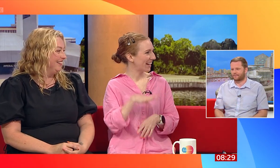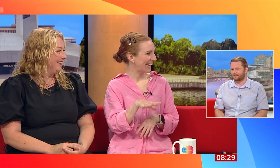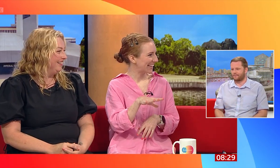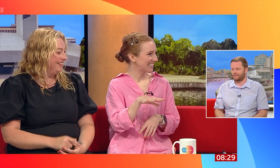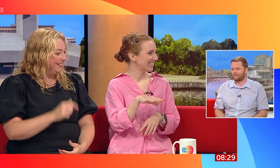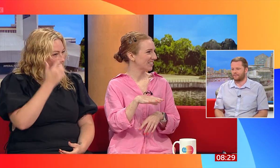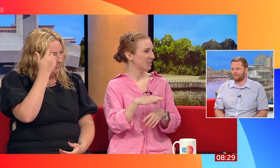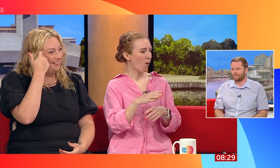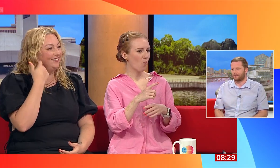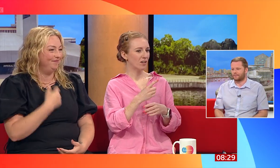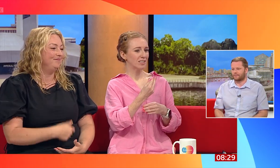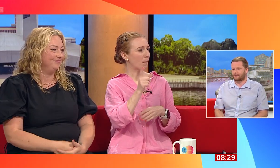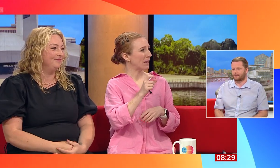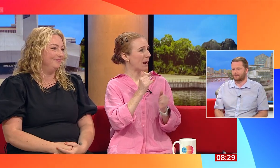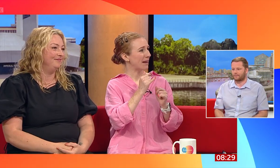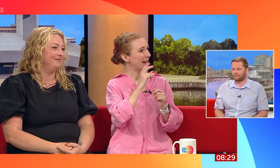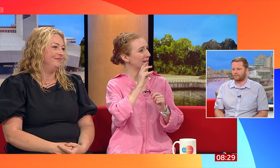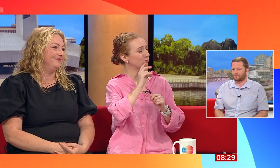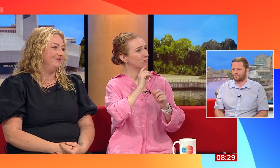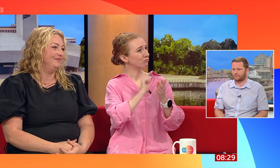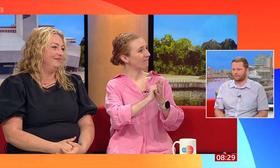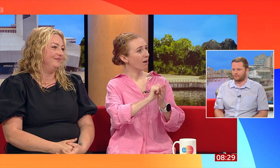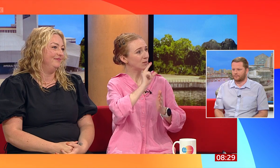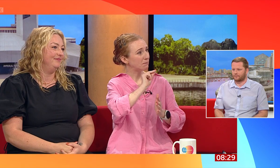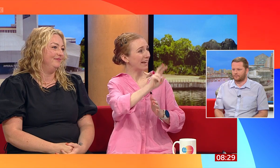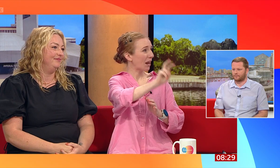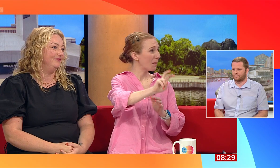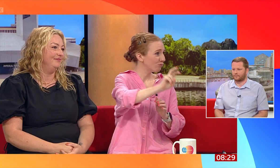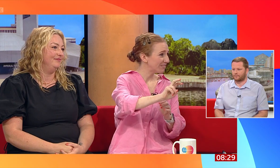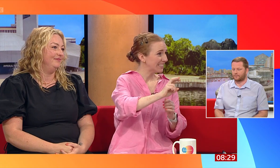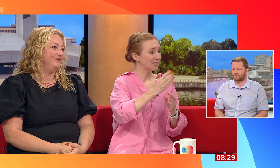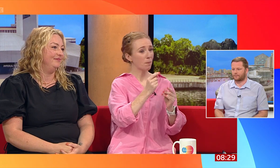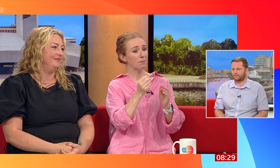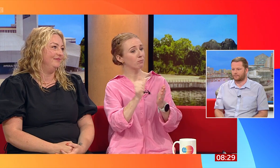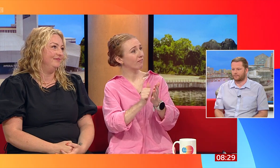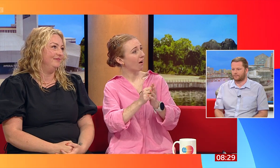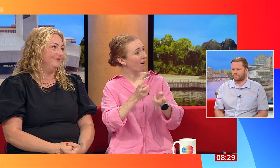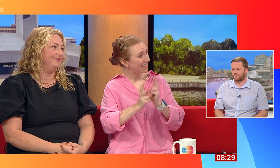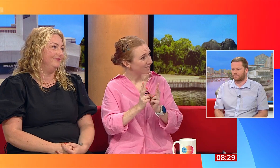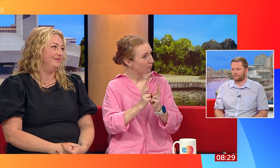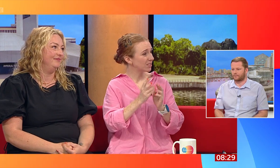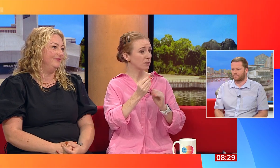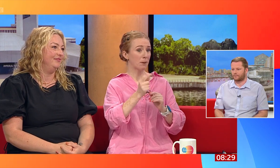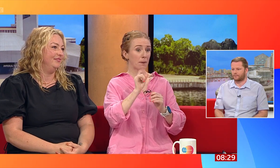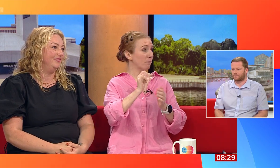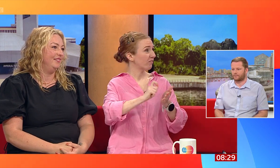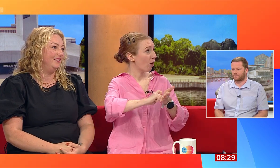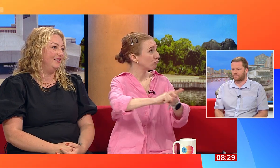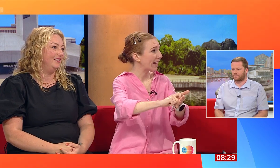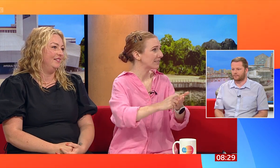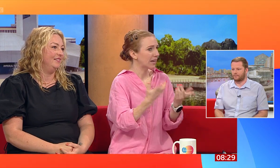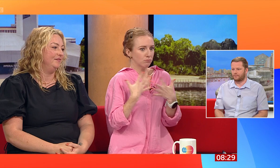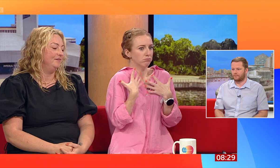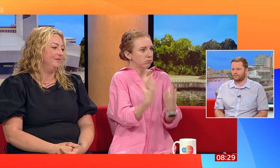person is unique for what they need. Some people may need or prefer have somebody that they could lip read. Some people may